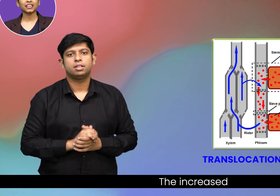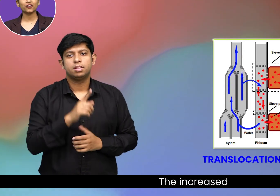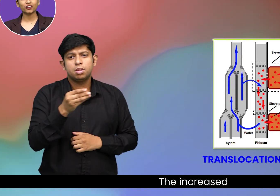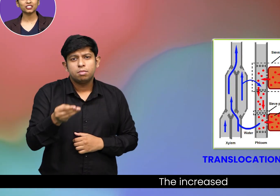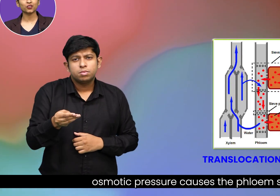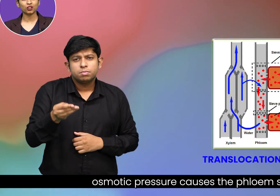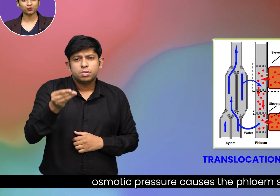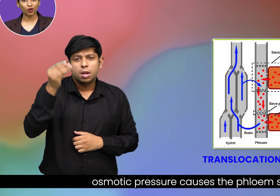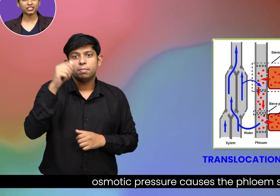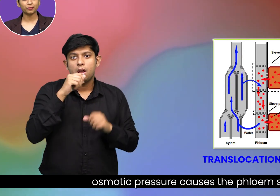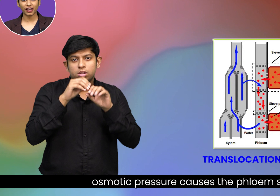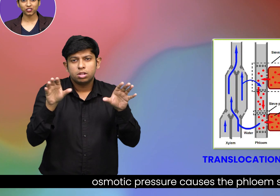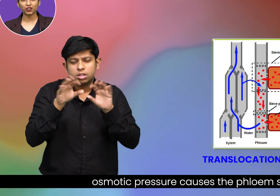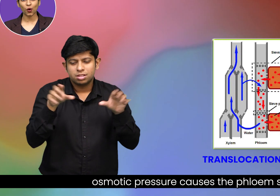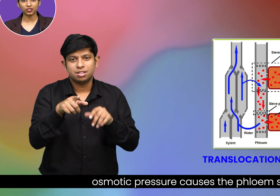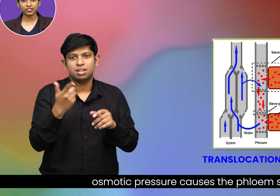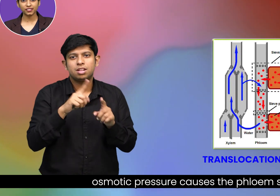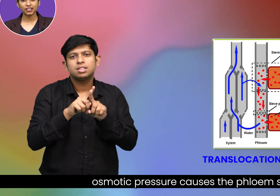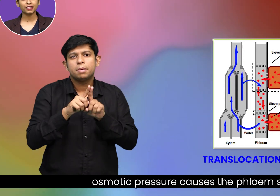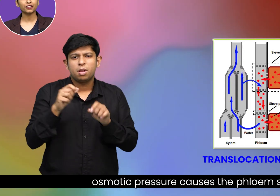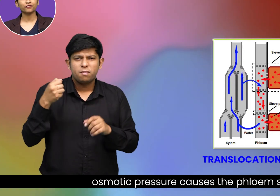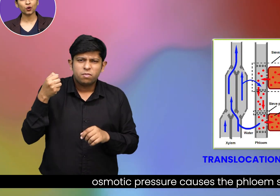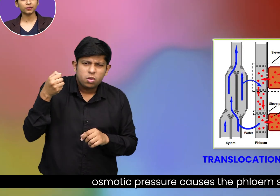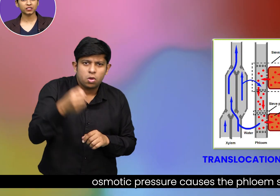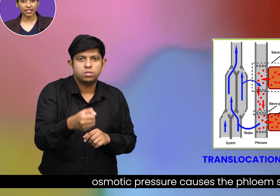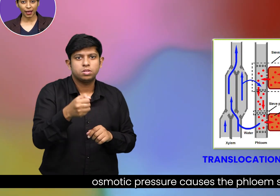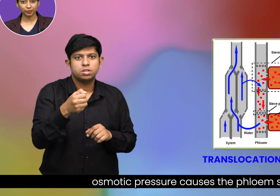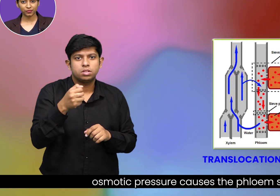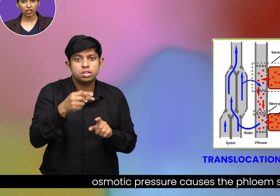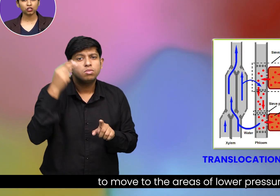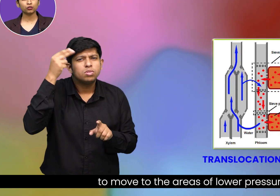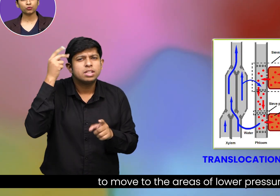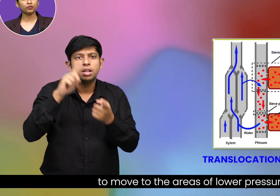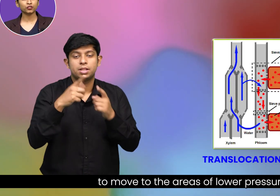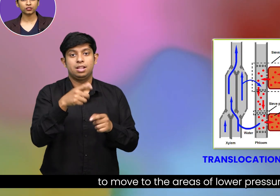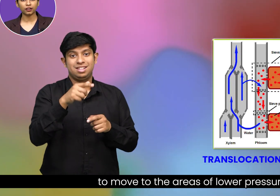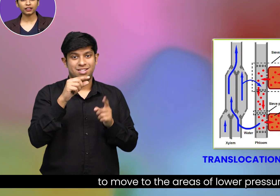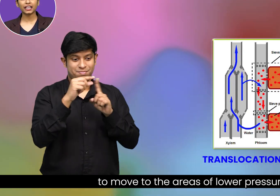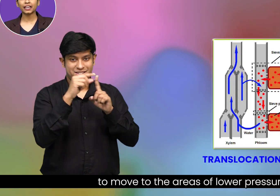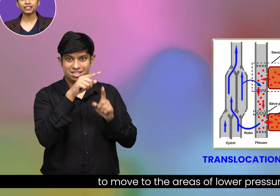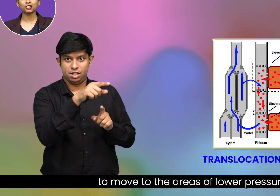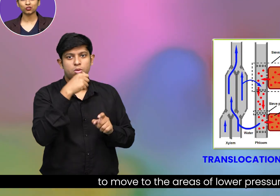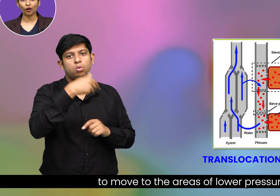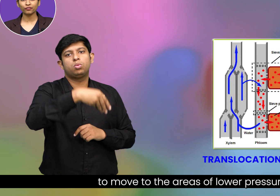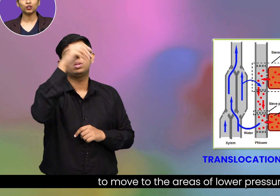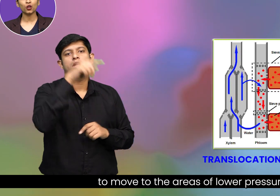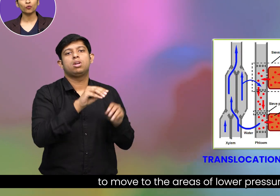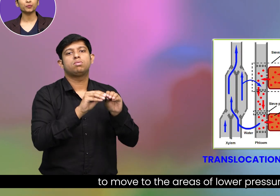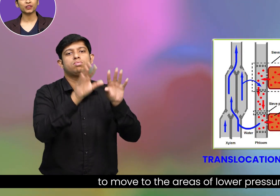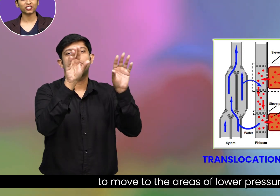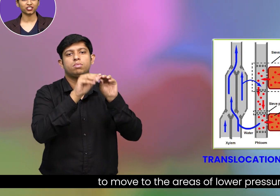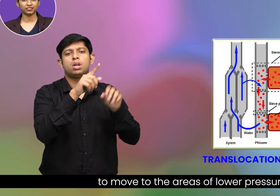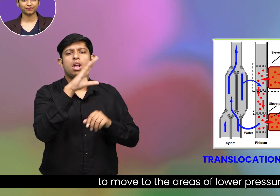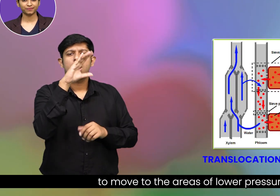The increased osmotic pressure causes the phloem sap to move to the areas of